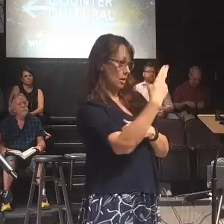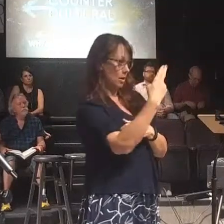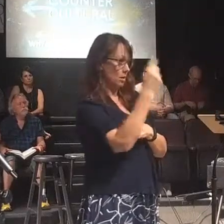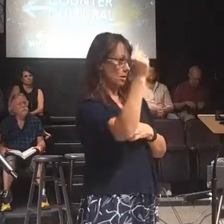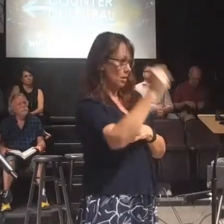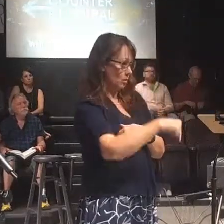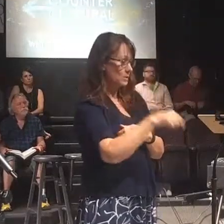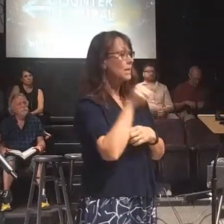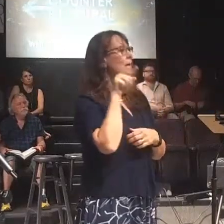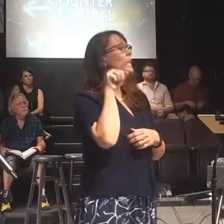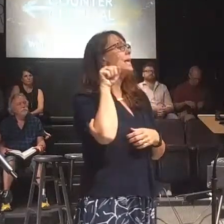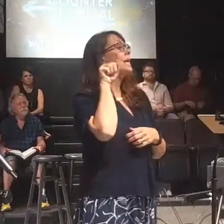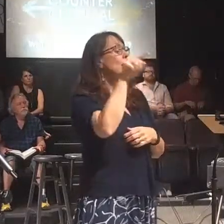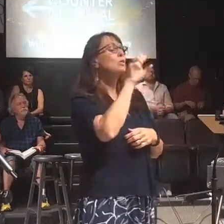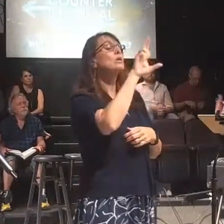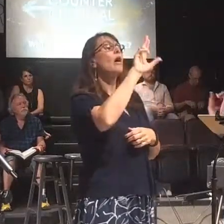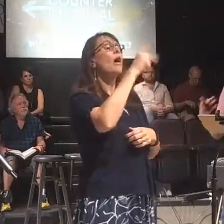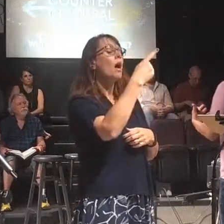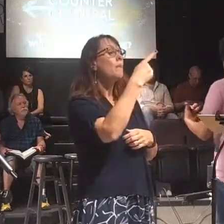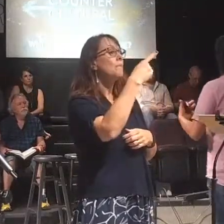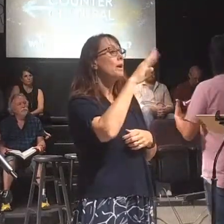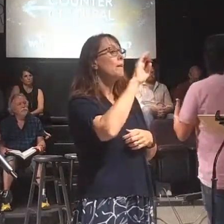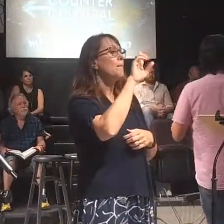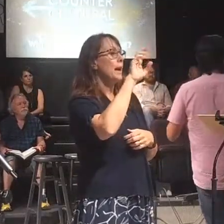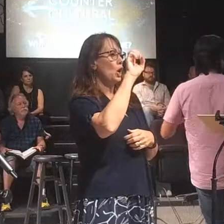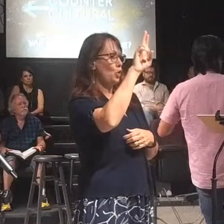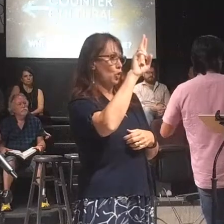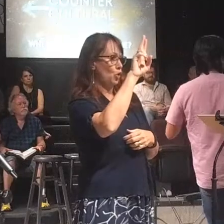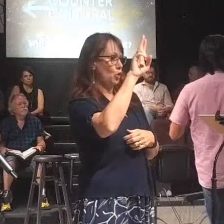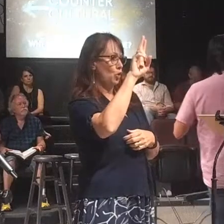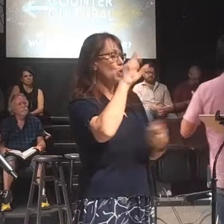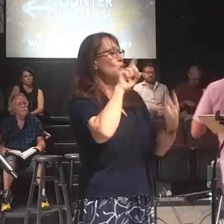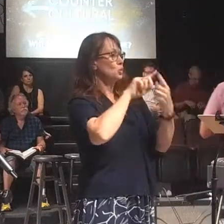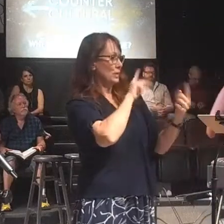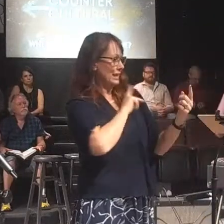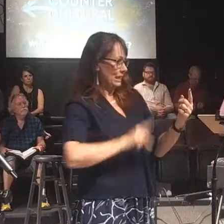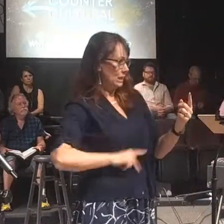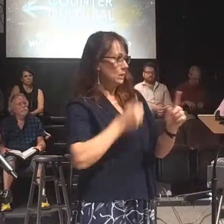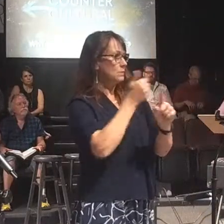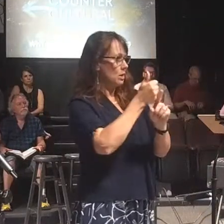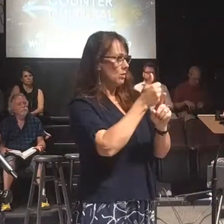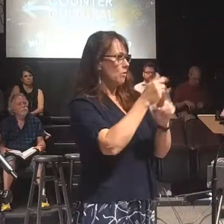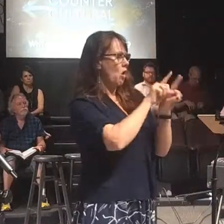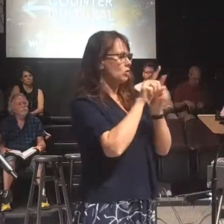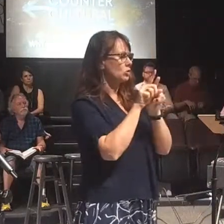the king of Persia, and a very close confidant